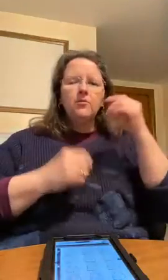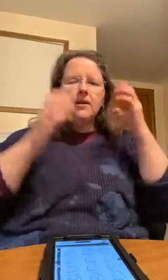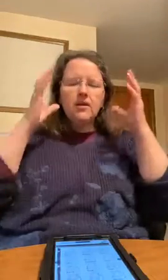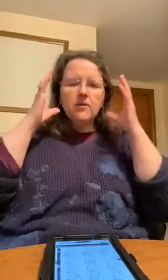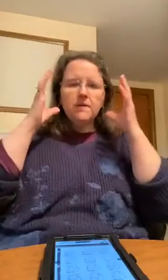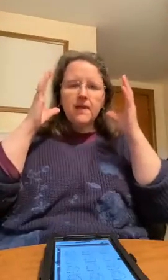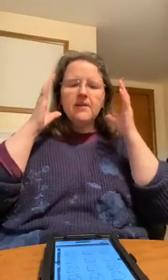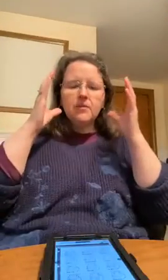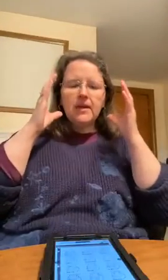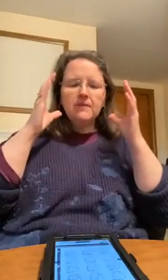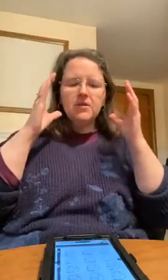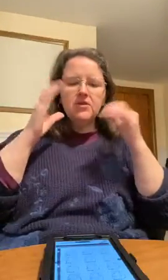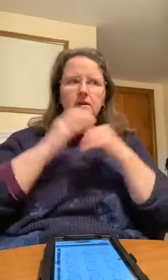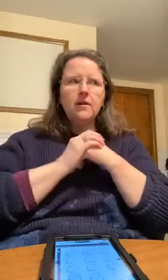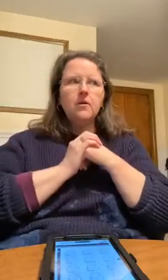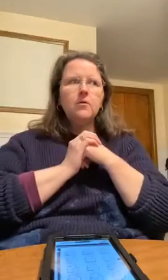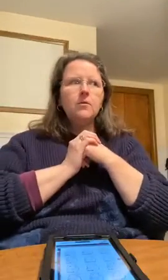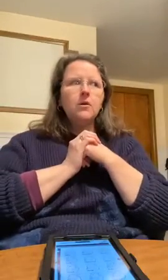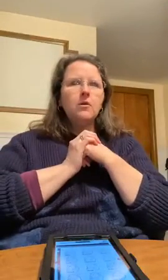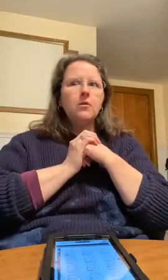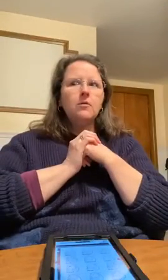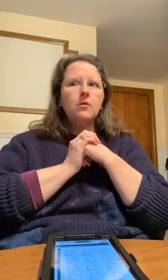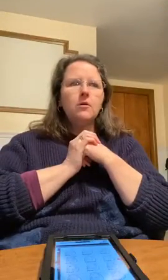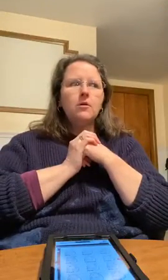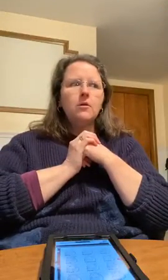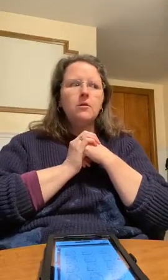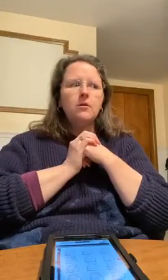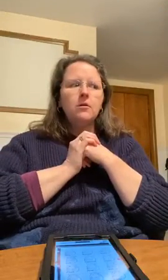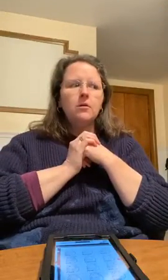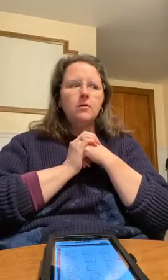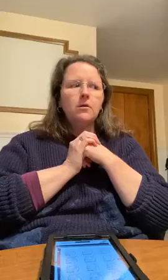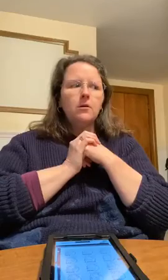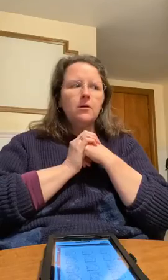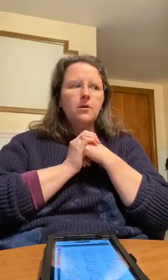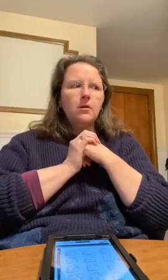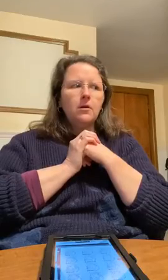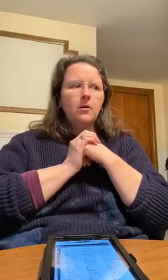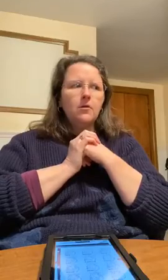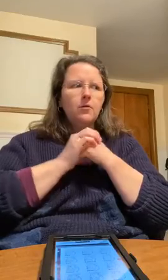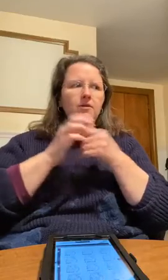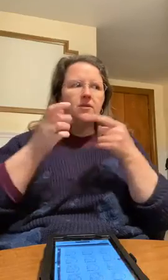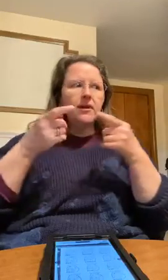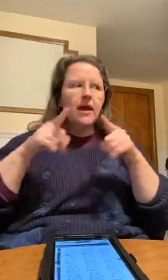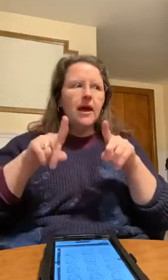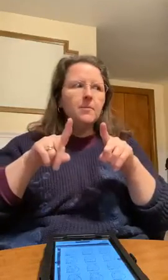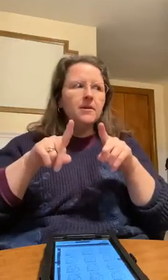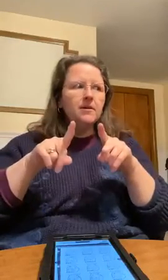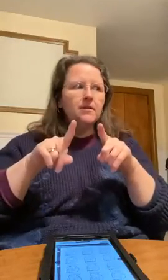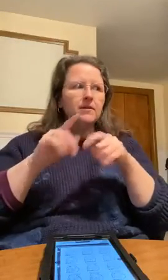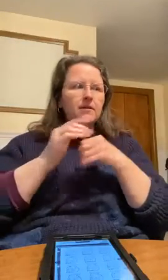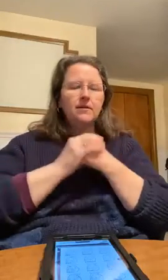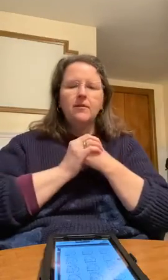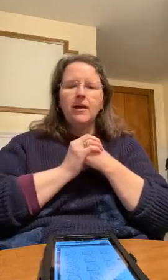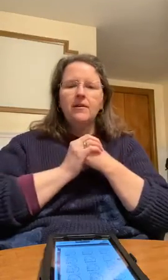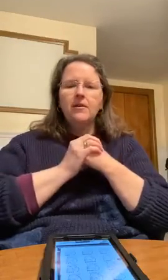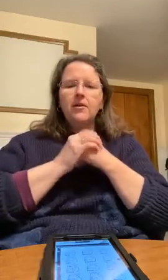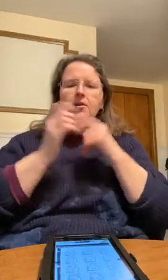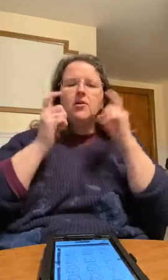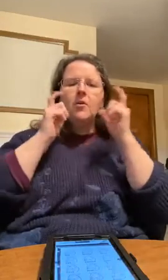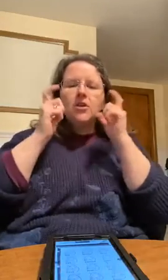your face would have to show that. Oh no, oh, what's gonna happen? Okay, you want to show